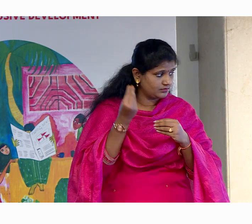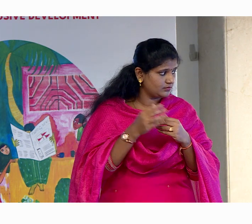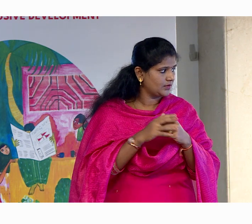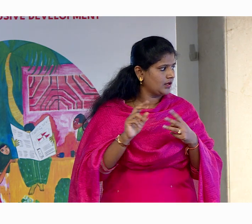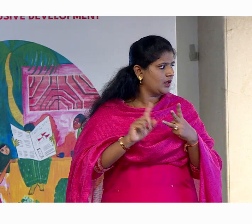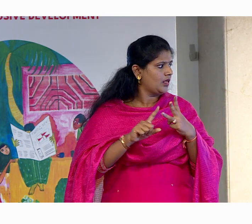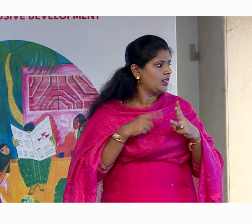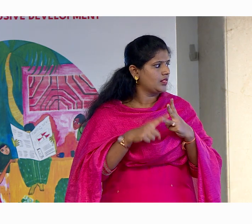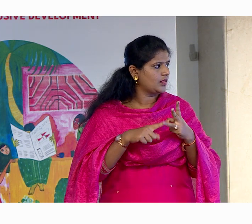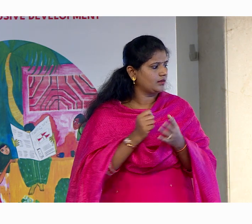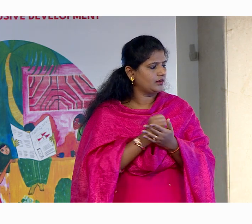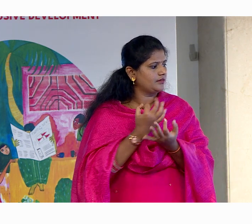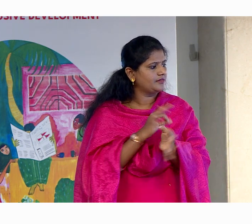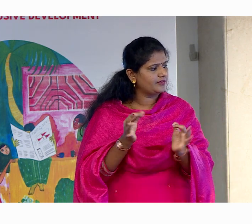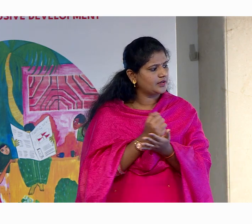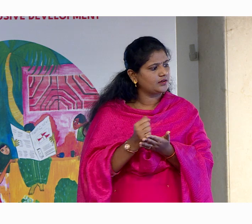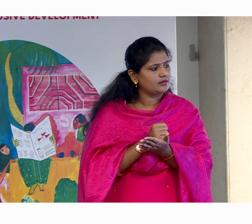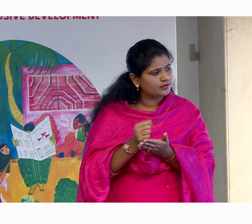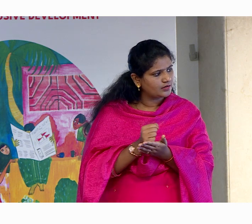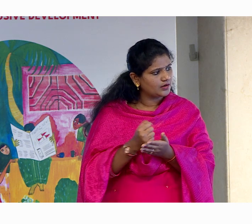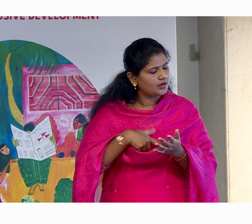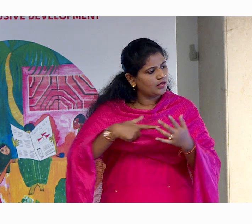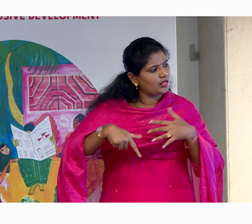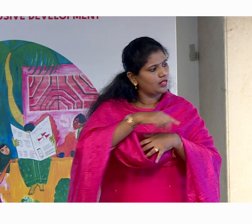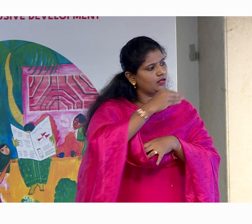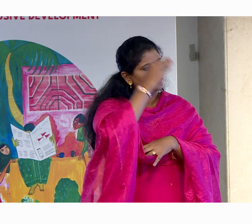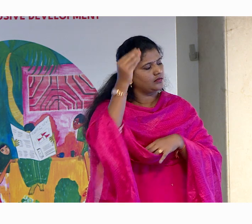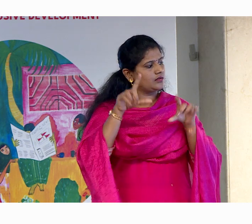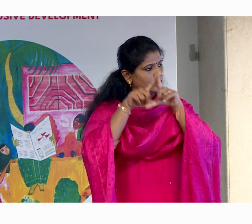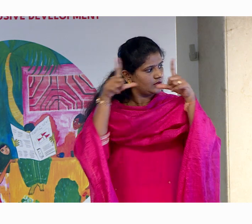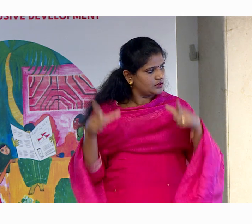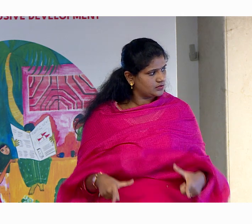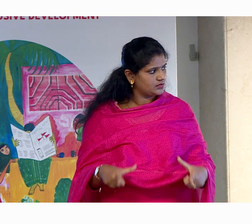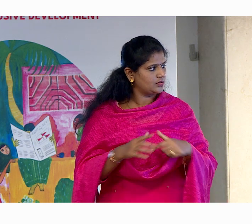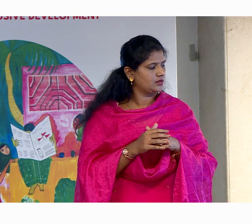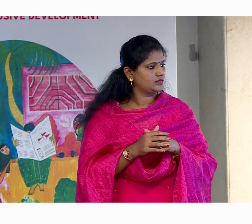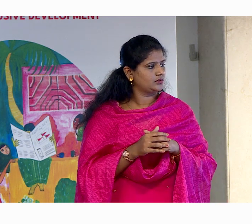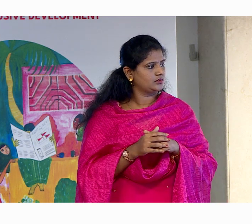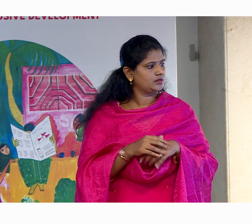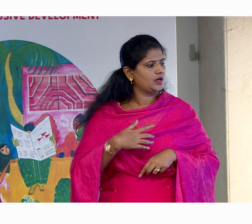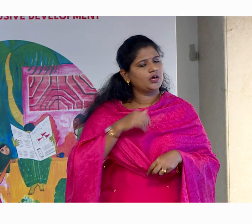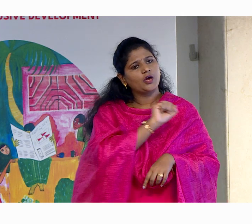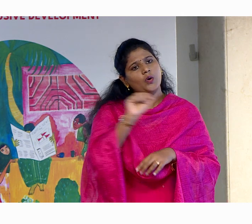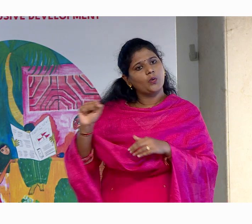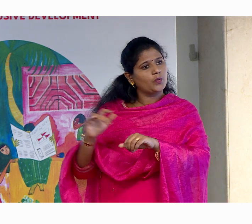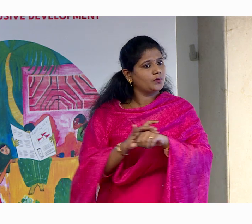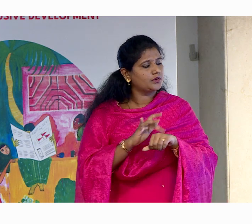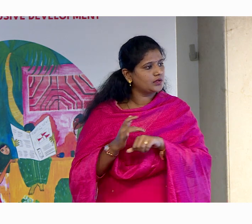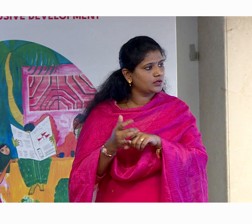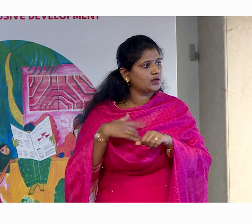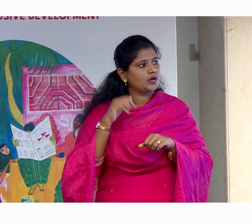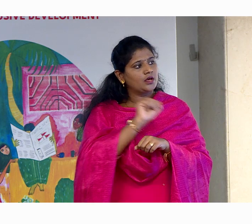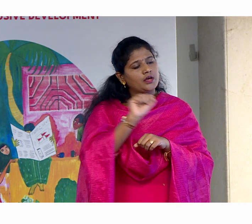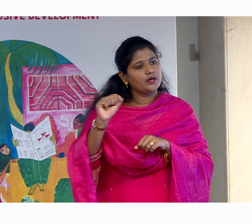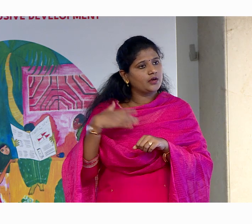teaching training. But you've also got the local infrastructure. You've also got your own experience, your patients' views, your